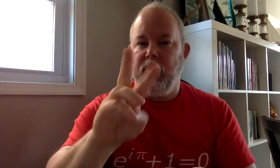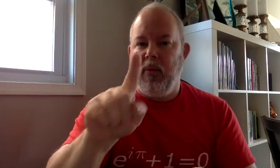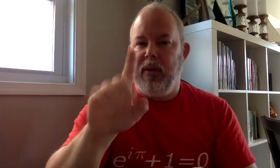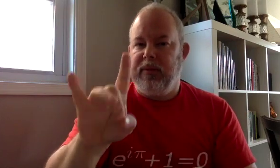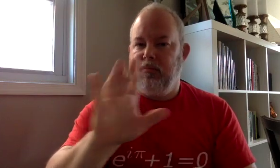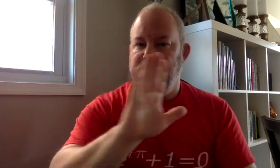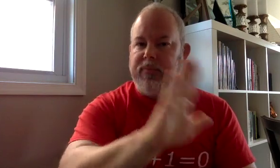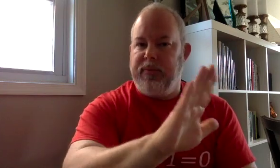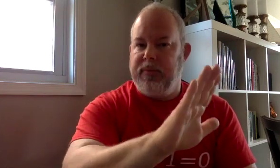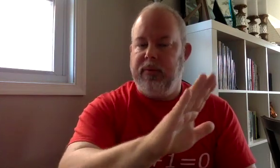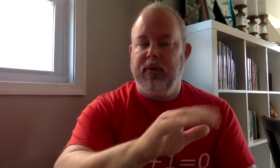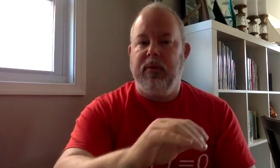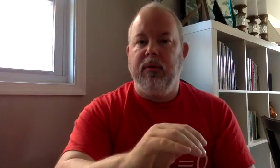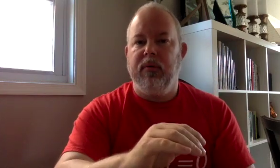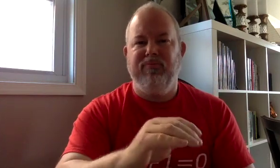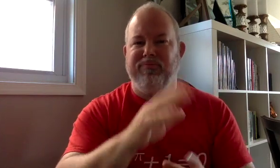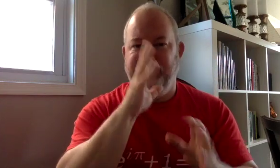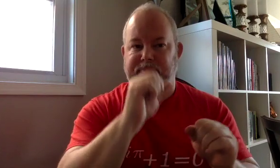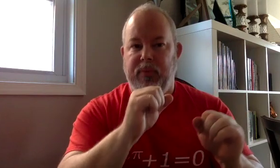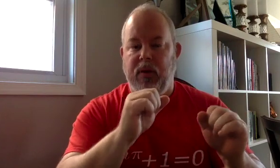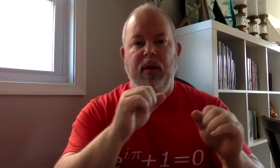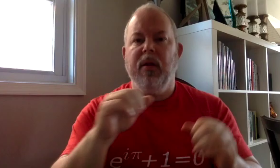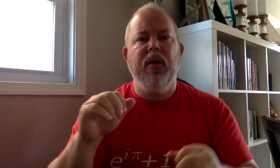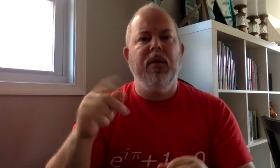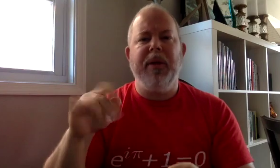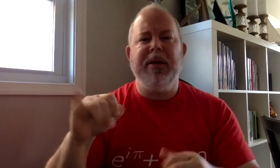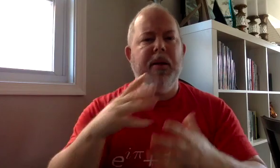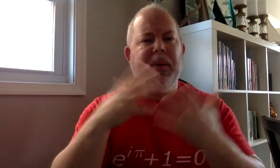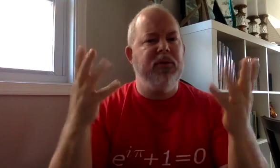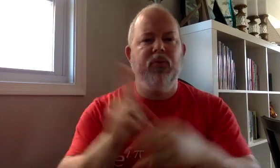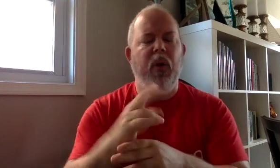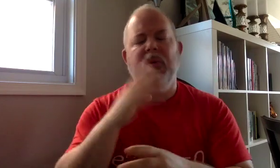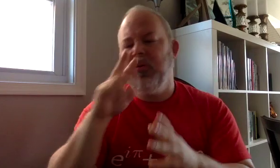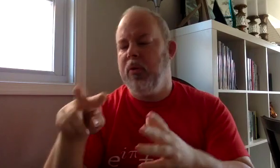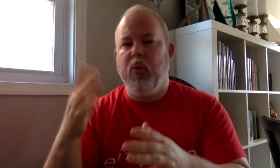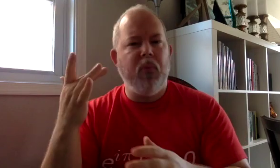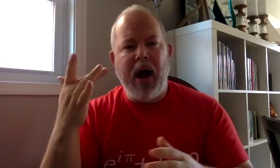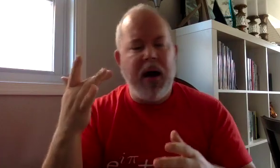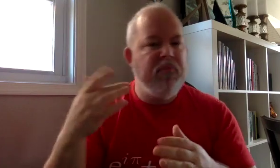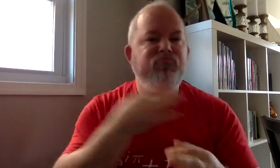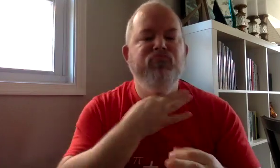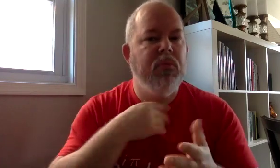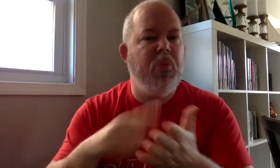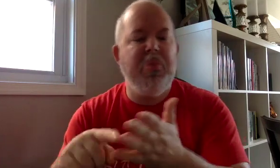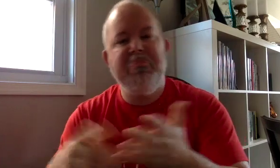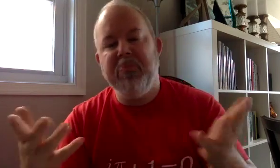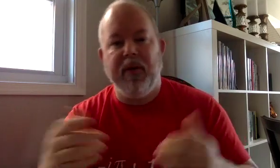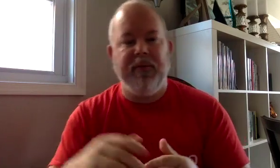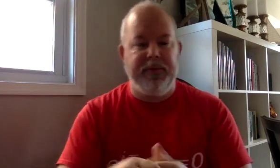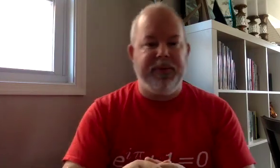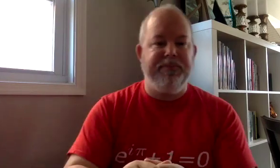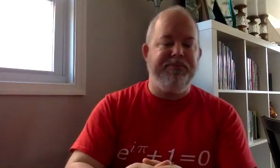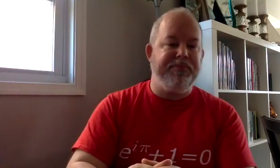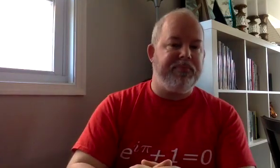Well, I'll start with Nina. So Nina was, she lives in that apartment building that was struck. She lives on the ground